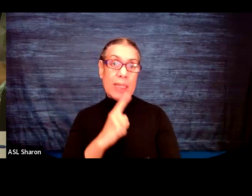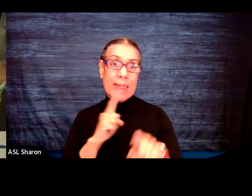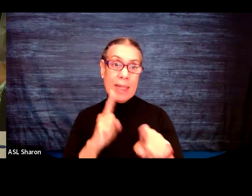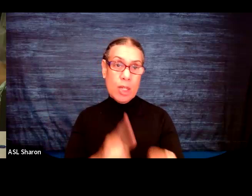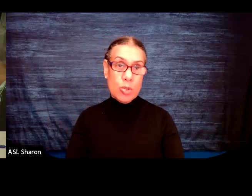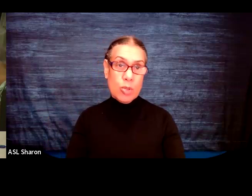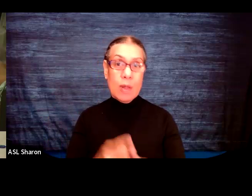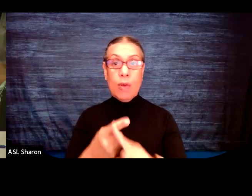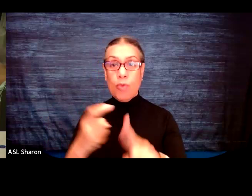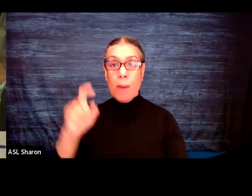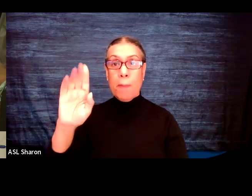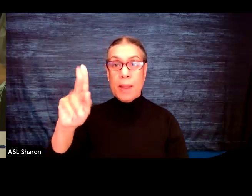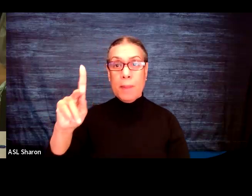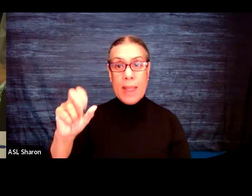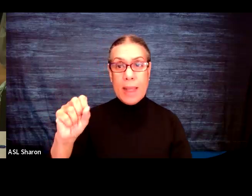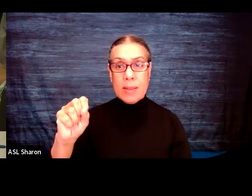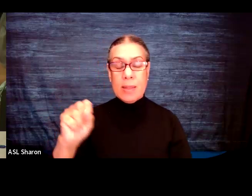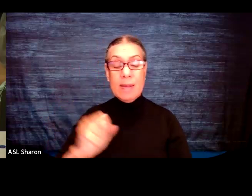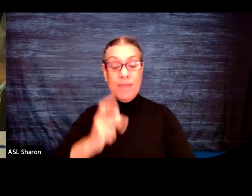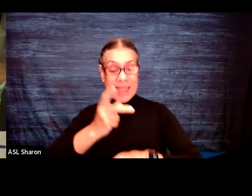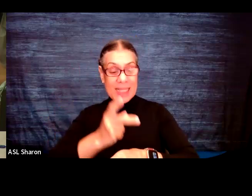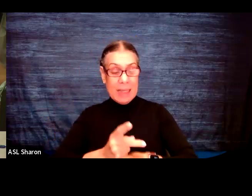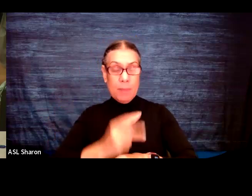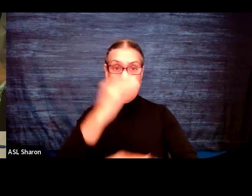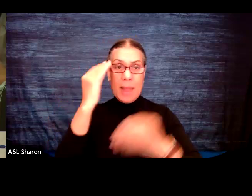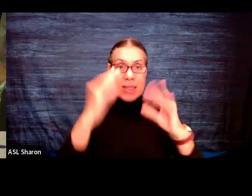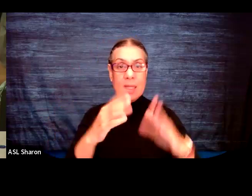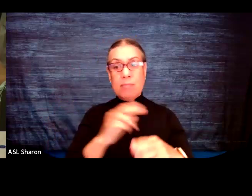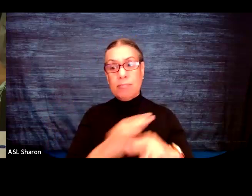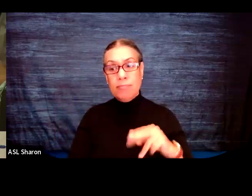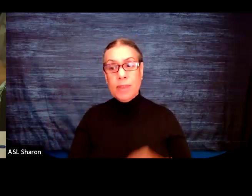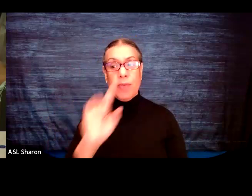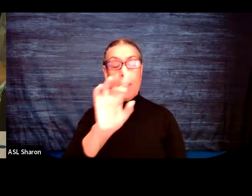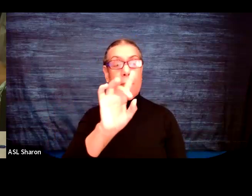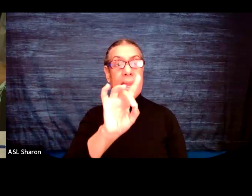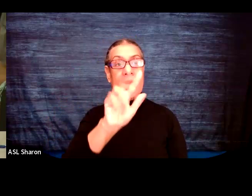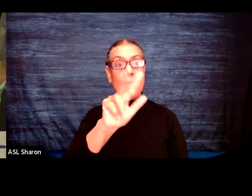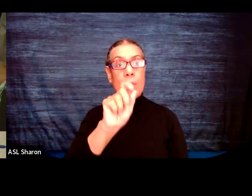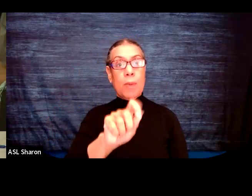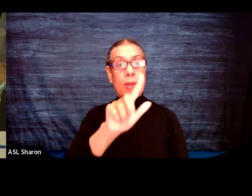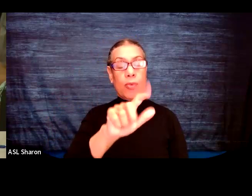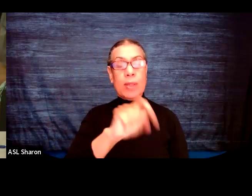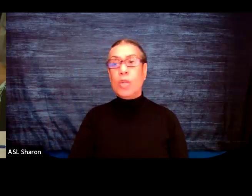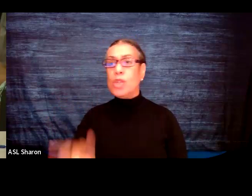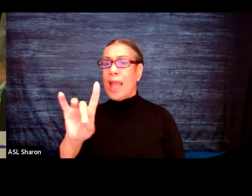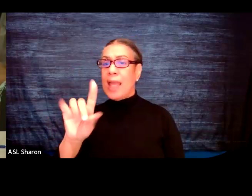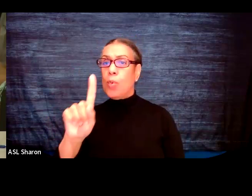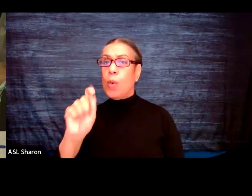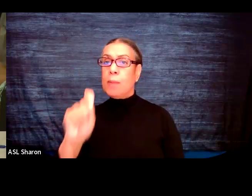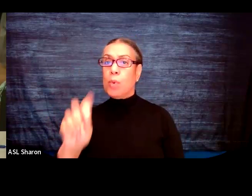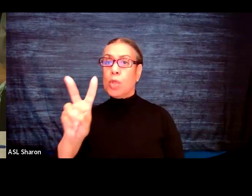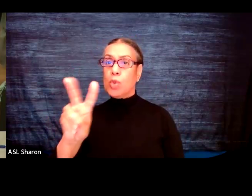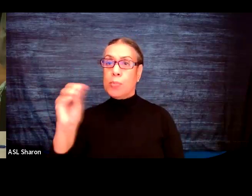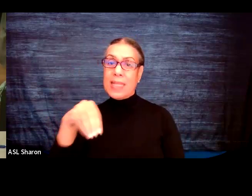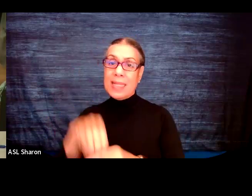by BPS. The retention of Black teachers fell from 83.3 in 21 to 81.2%